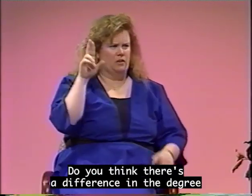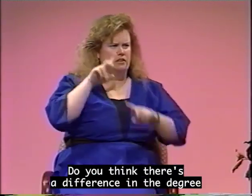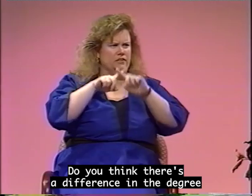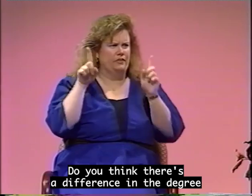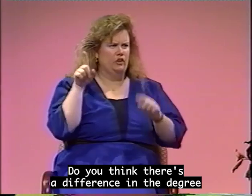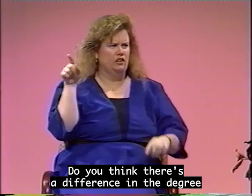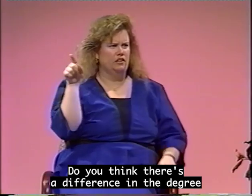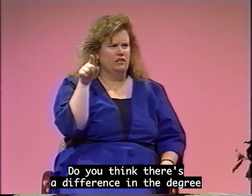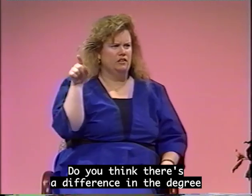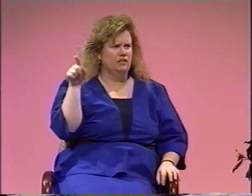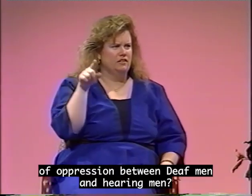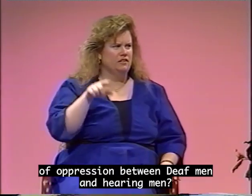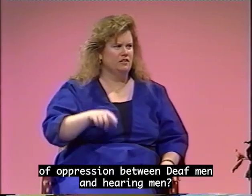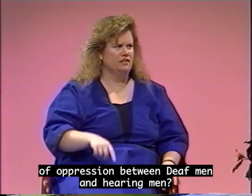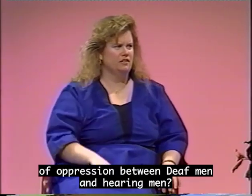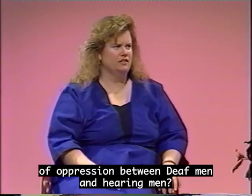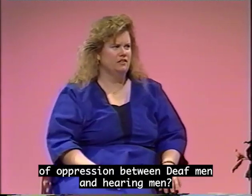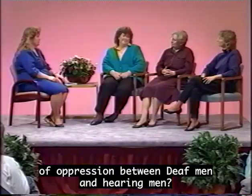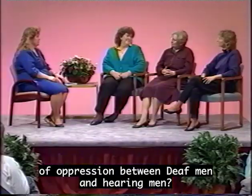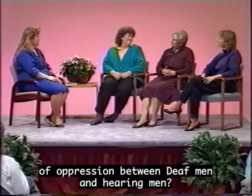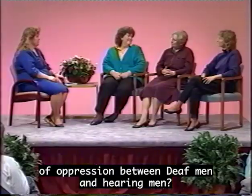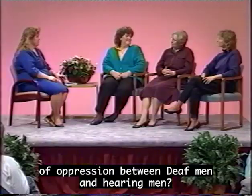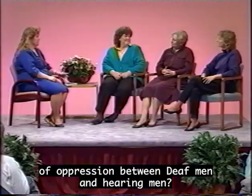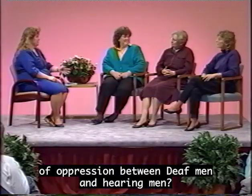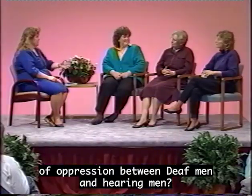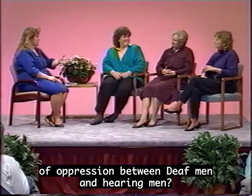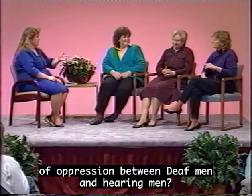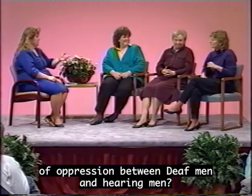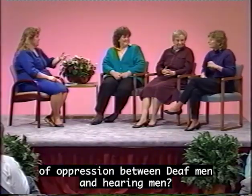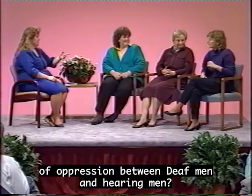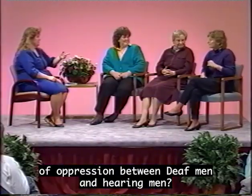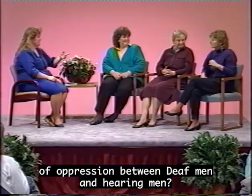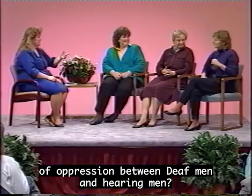a difference in the degree of oppression between deaf men and hearing men?